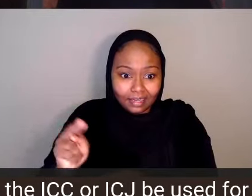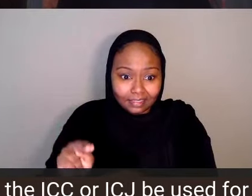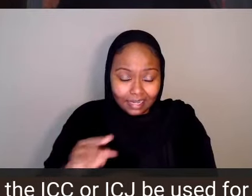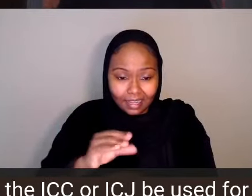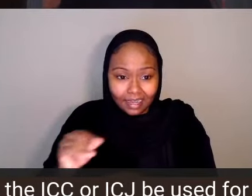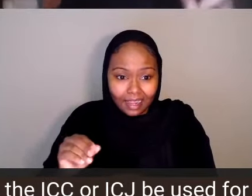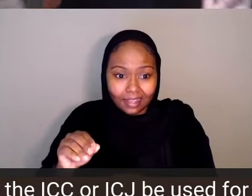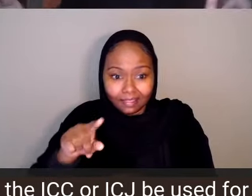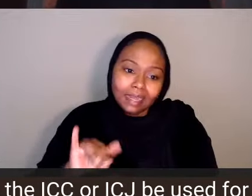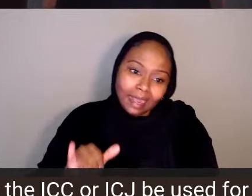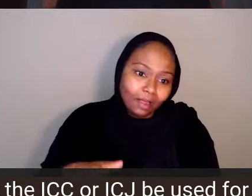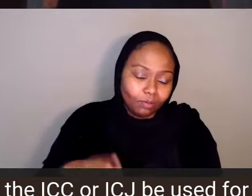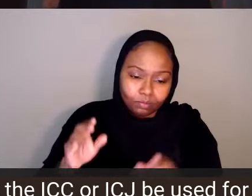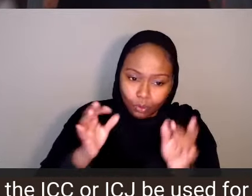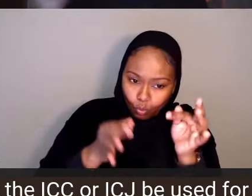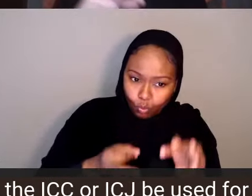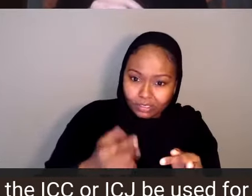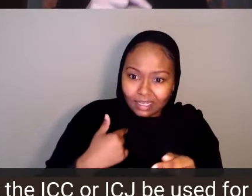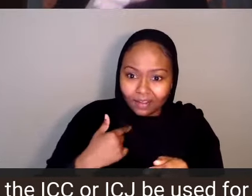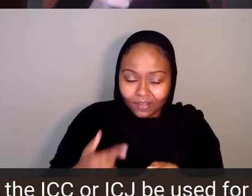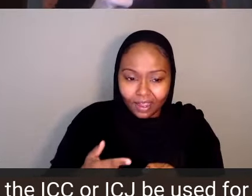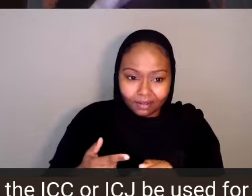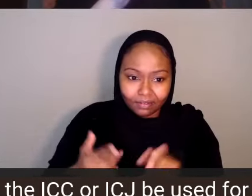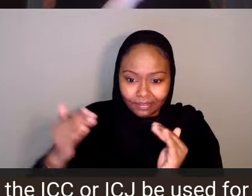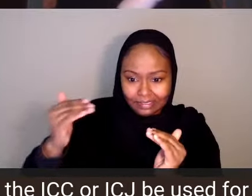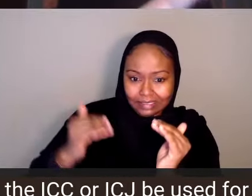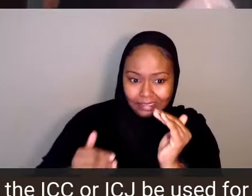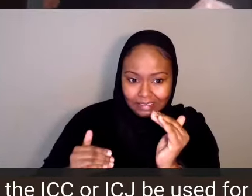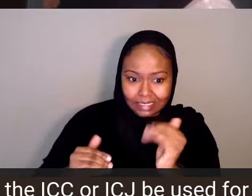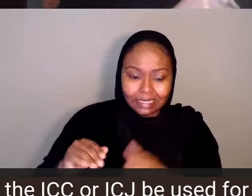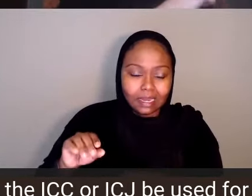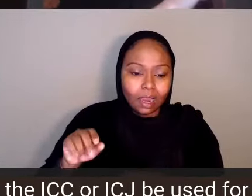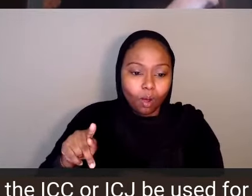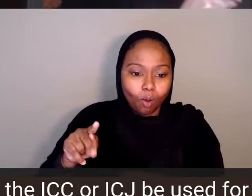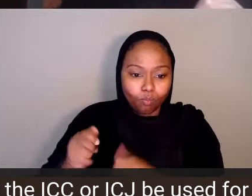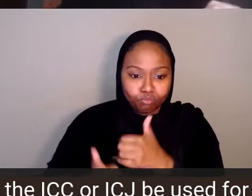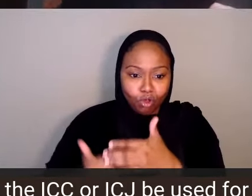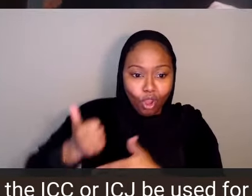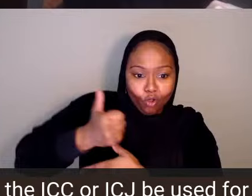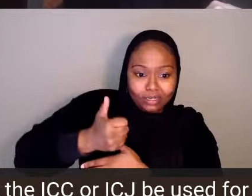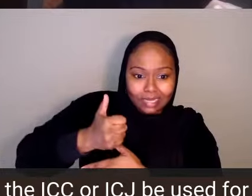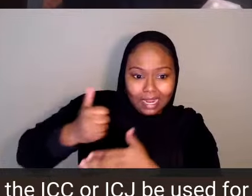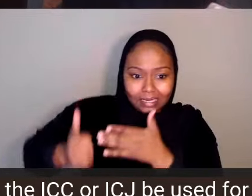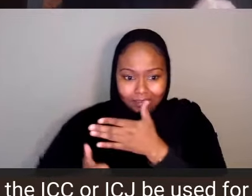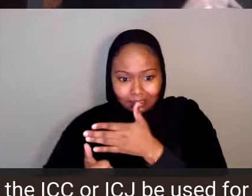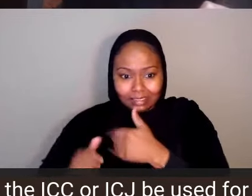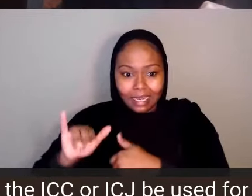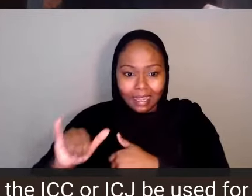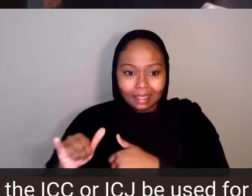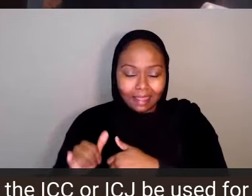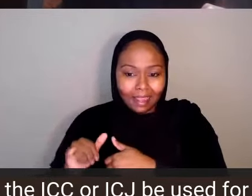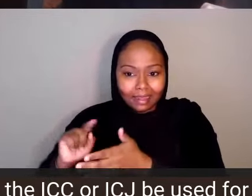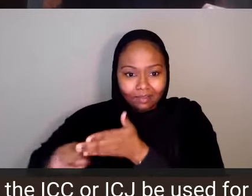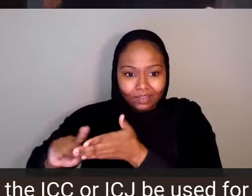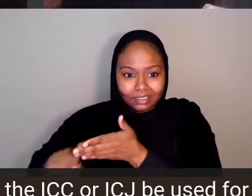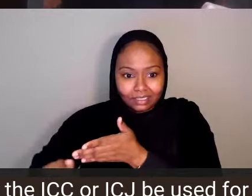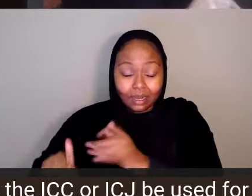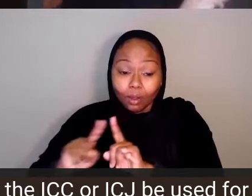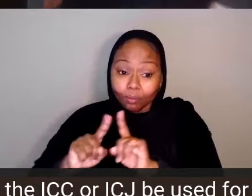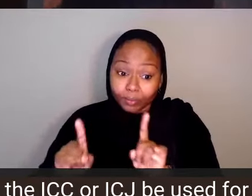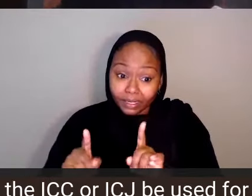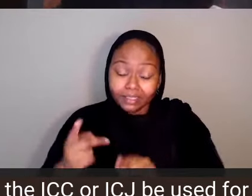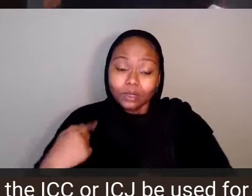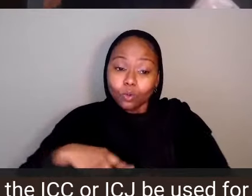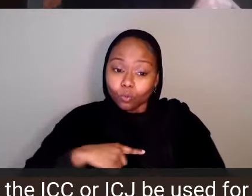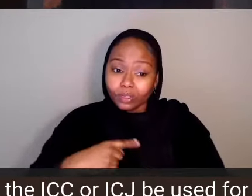Karim Khan, has, quote, deprioritized. But you couldn't look at Guantanamo per se. We argued that Guantanamo and